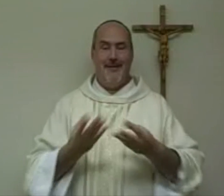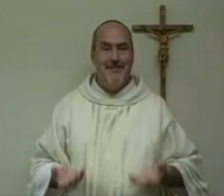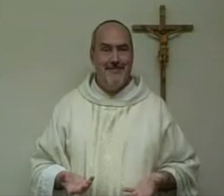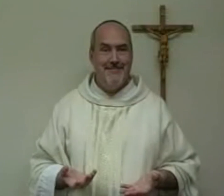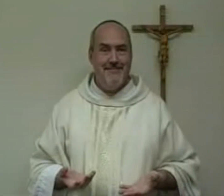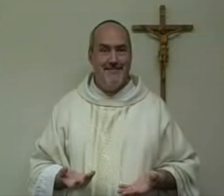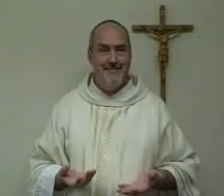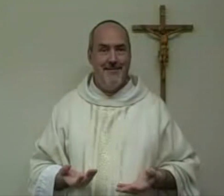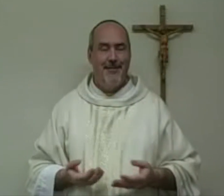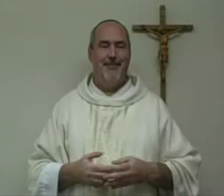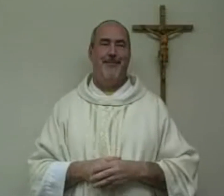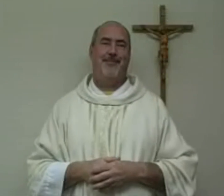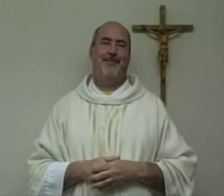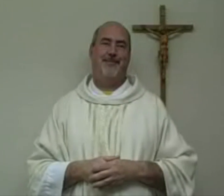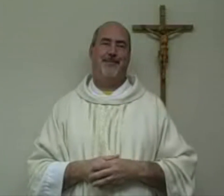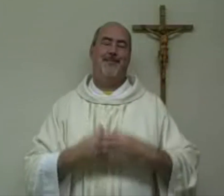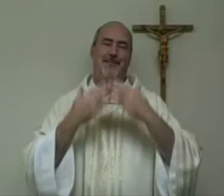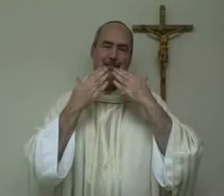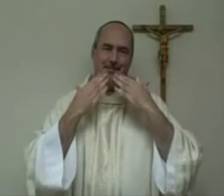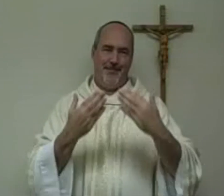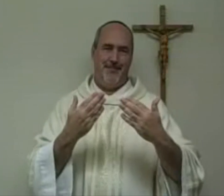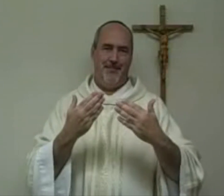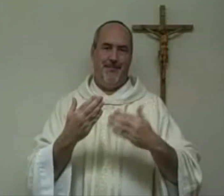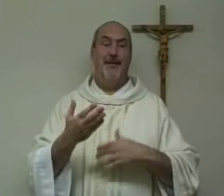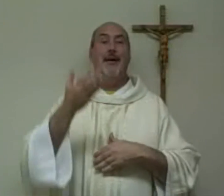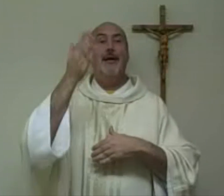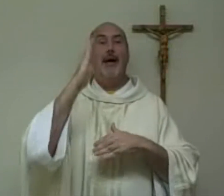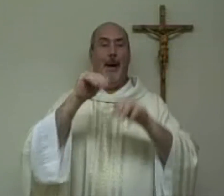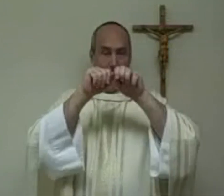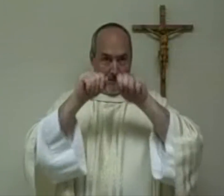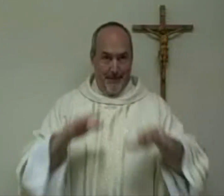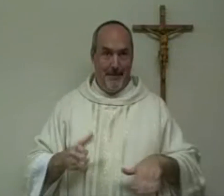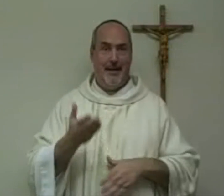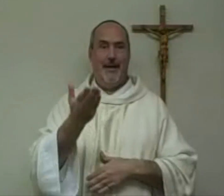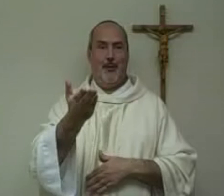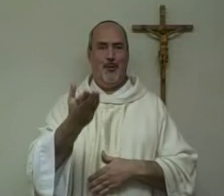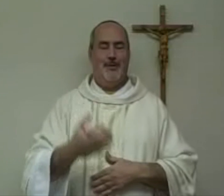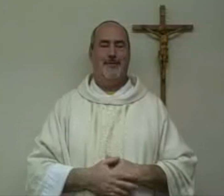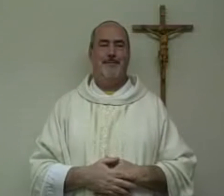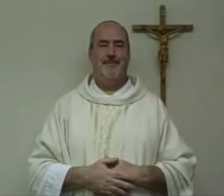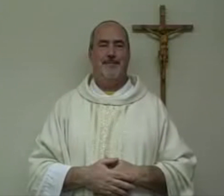Gorbachev. Thank you, and God bless you.